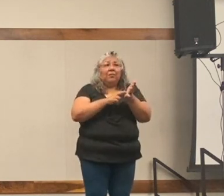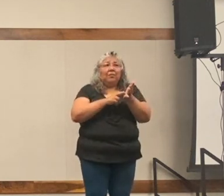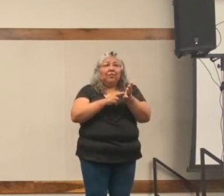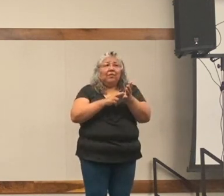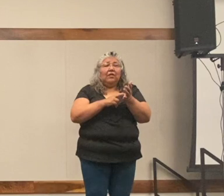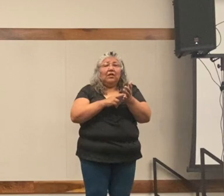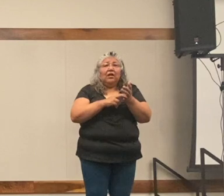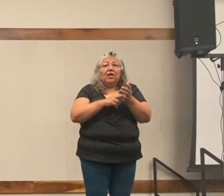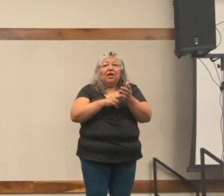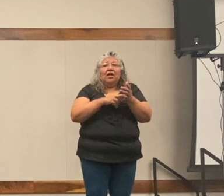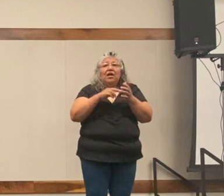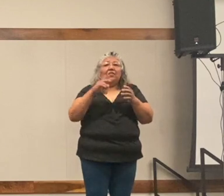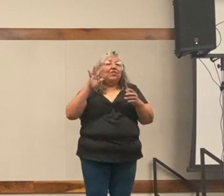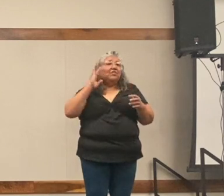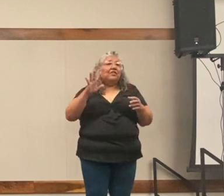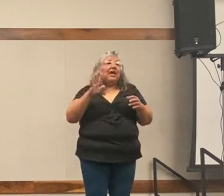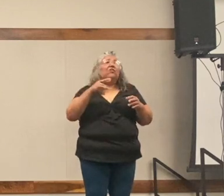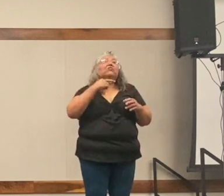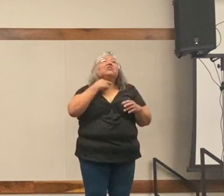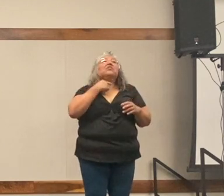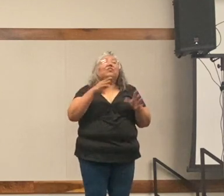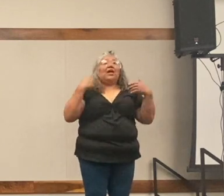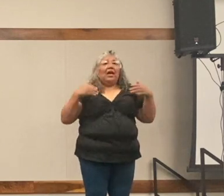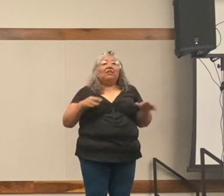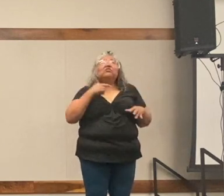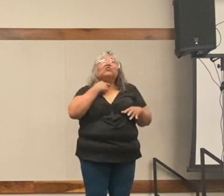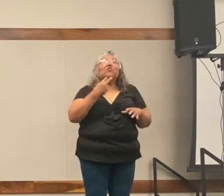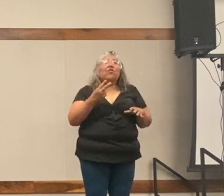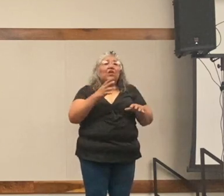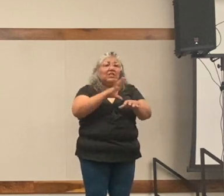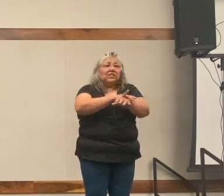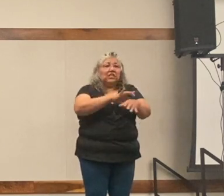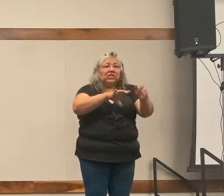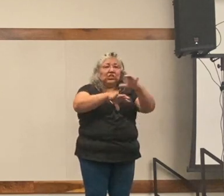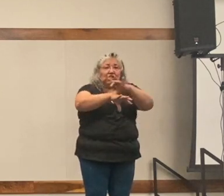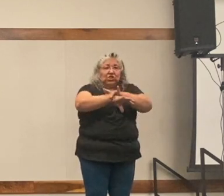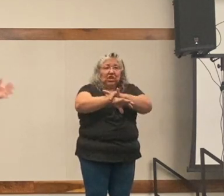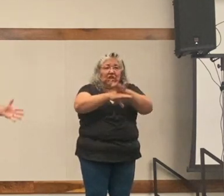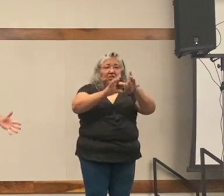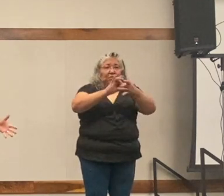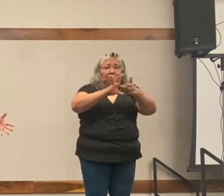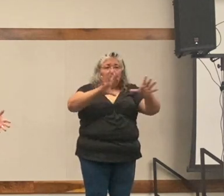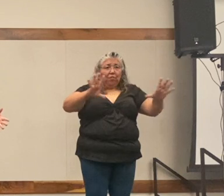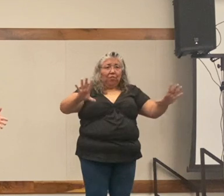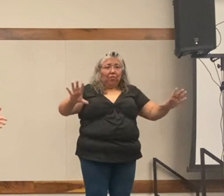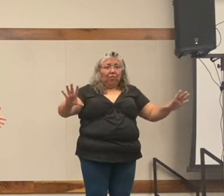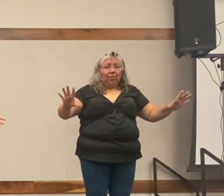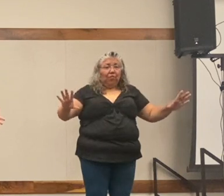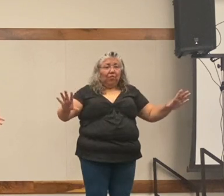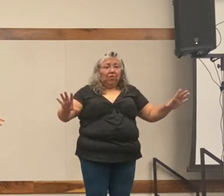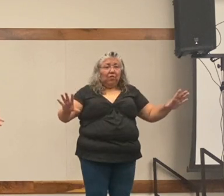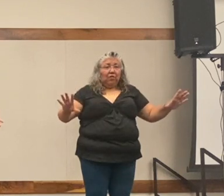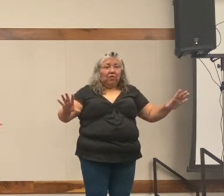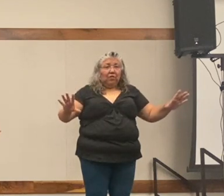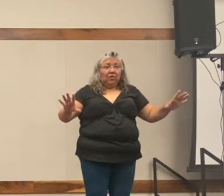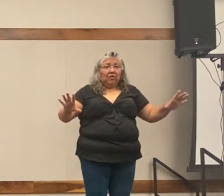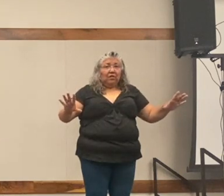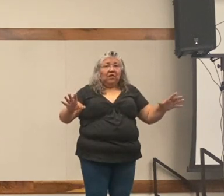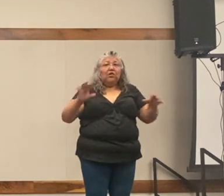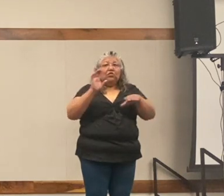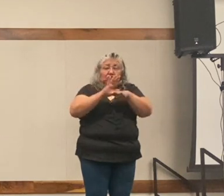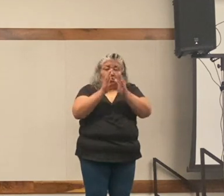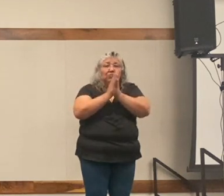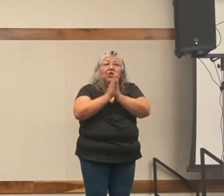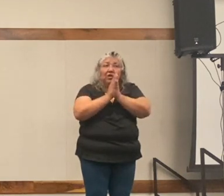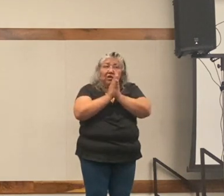And at the sound of his voice, the chains, he's doubly chained, fall off of him. The church is